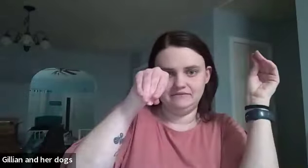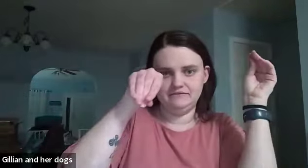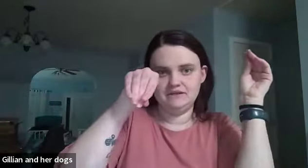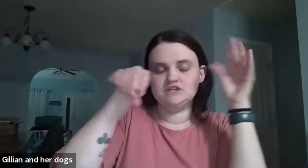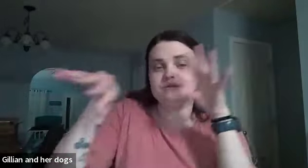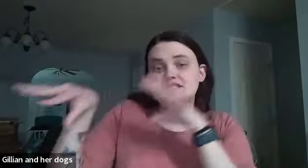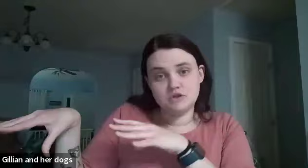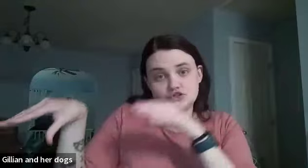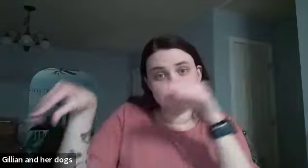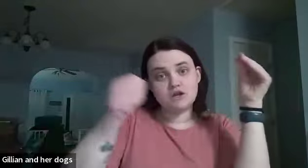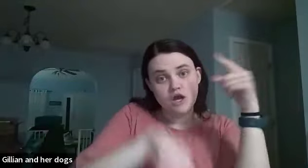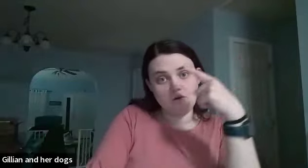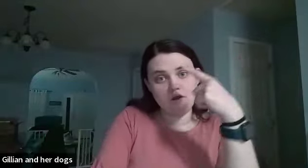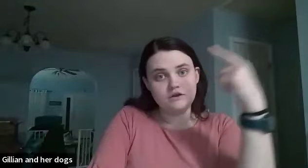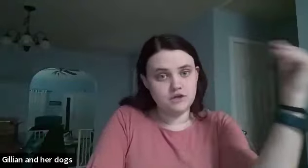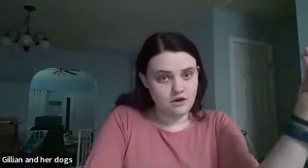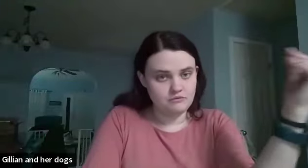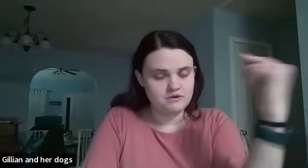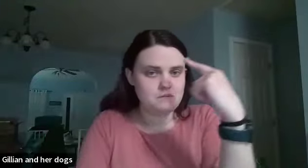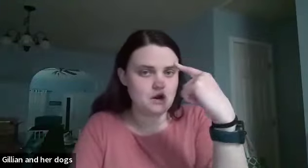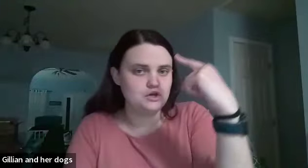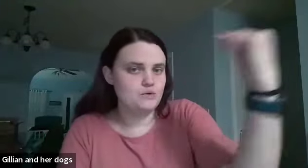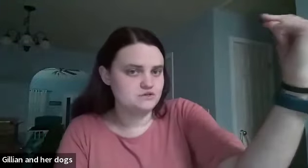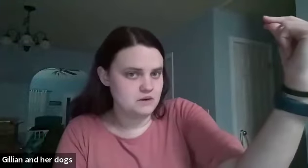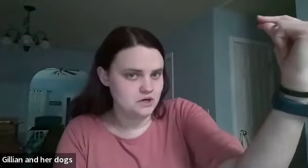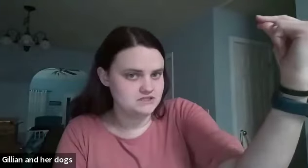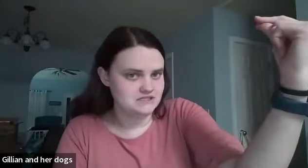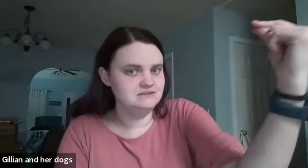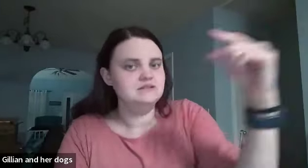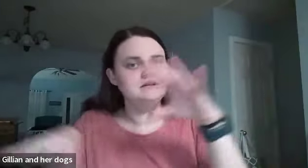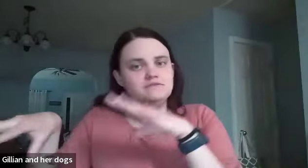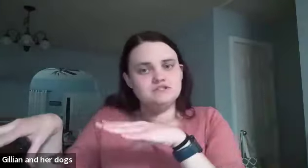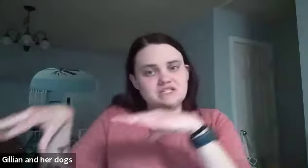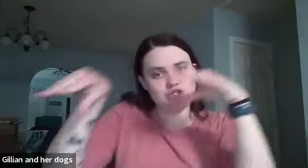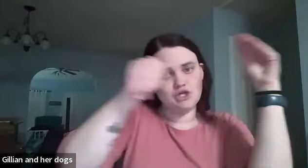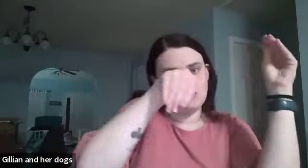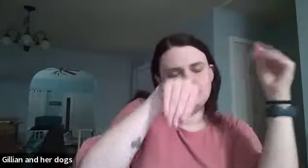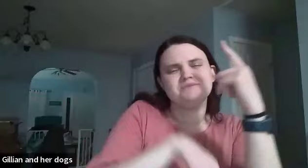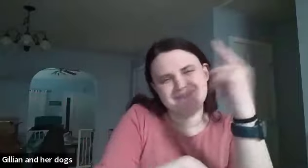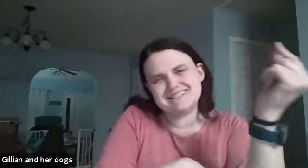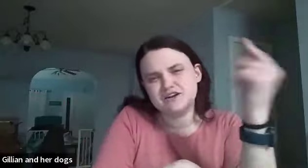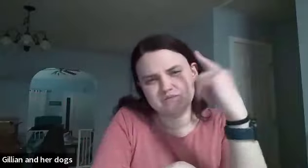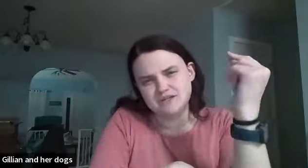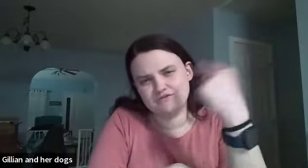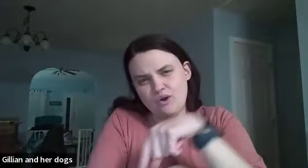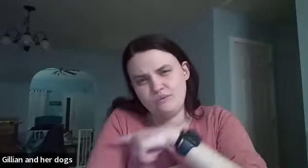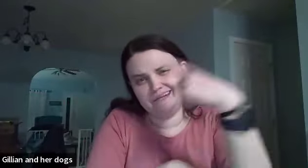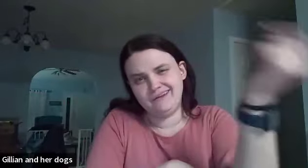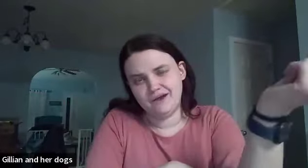leave. So it's similar to our go, but remember our go is one person versus go, which I mean, this can also be used for all we need to